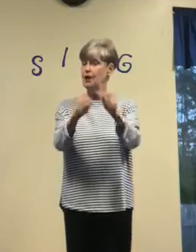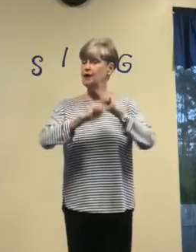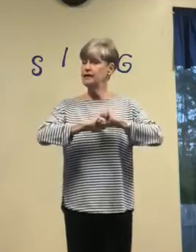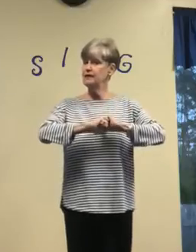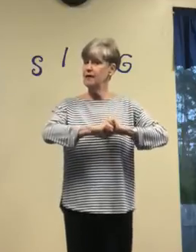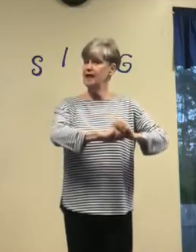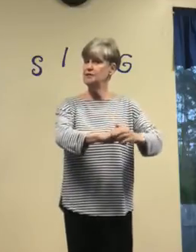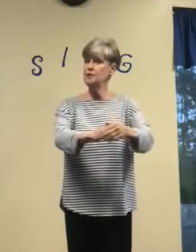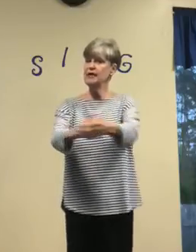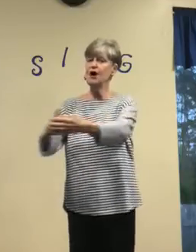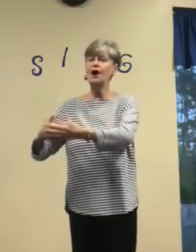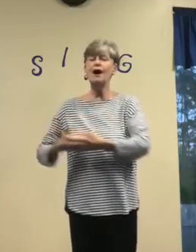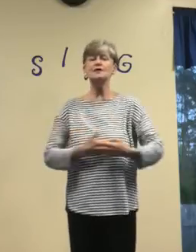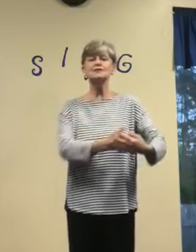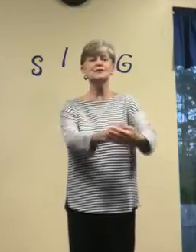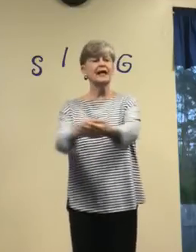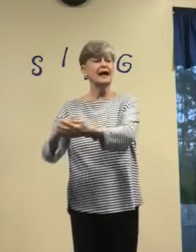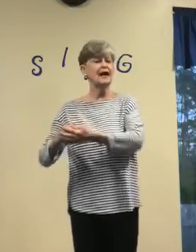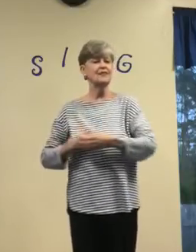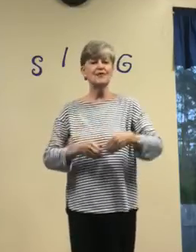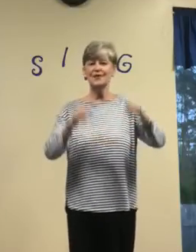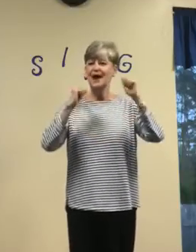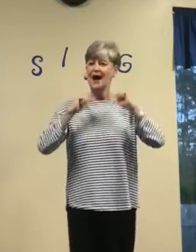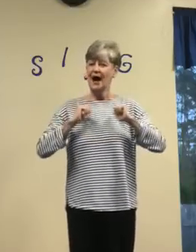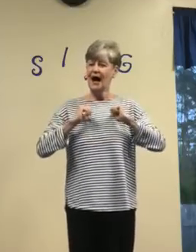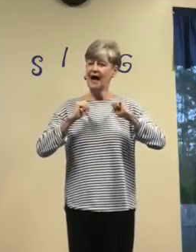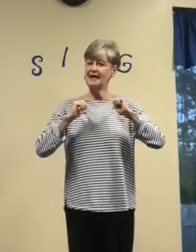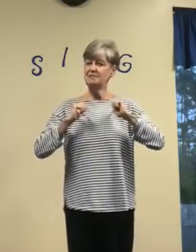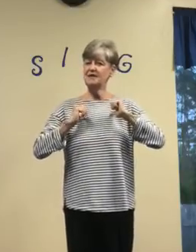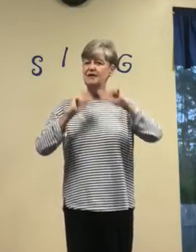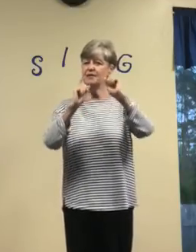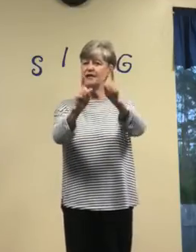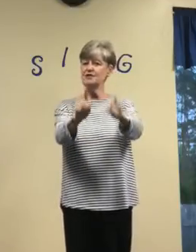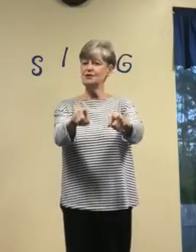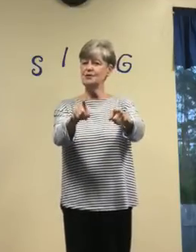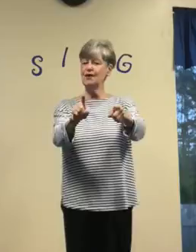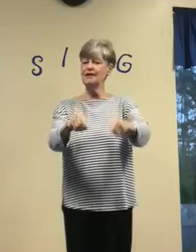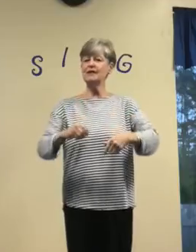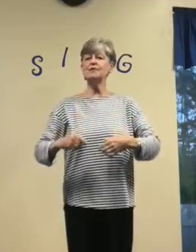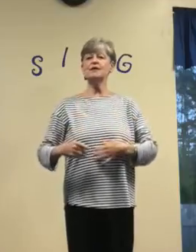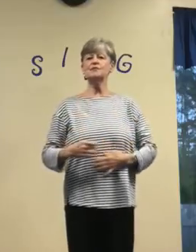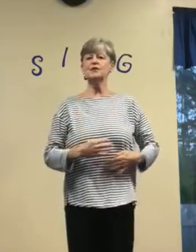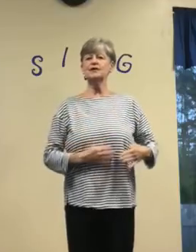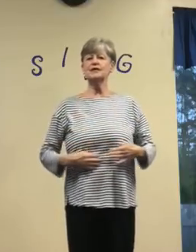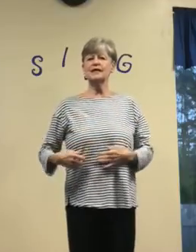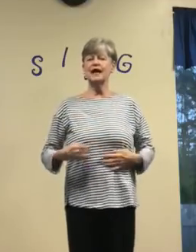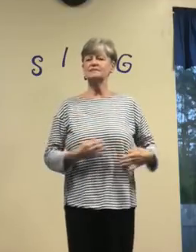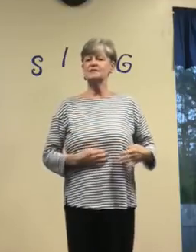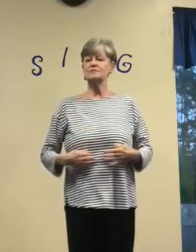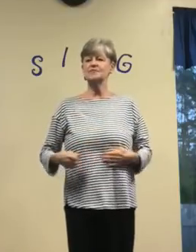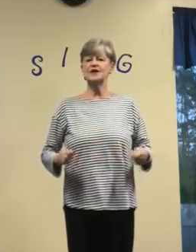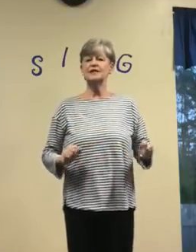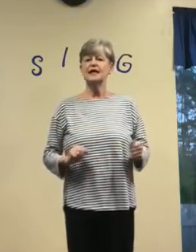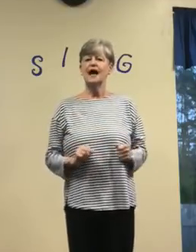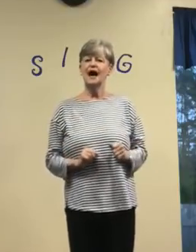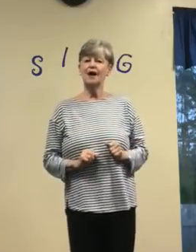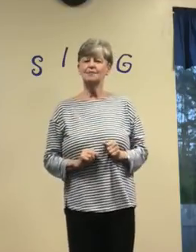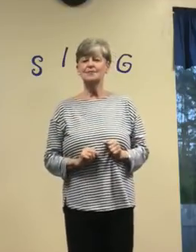are here and we are all together. I am here and you are here and we're gonna have some fun. I'm